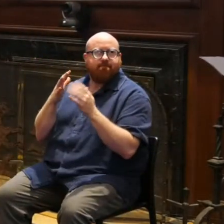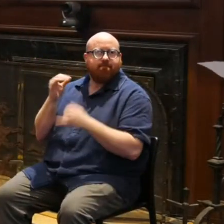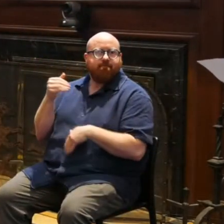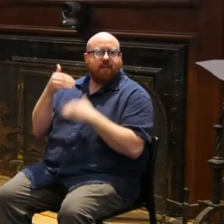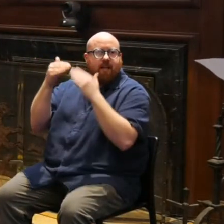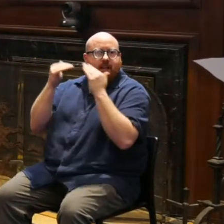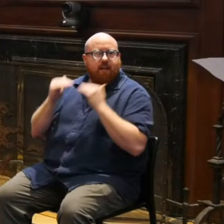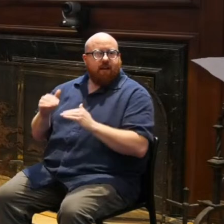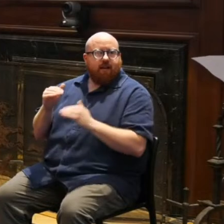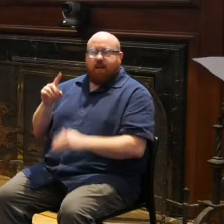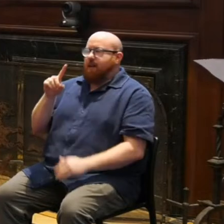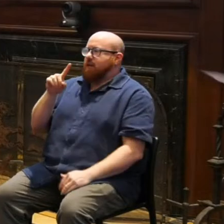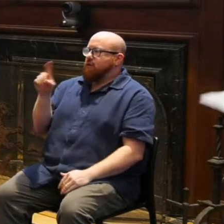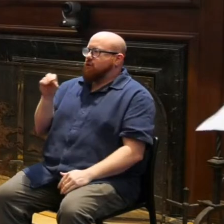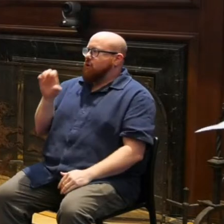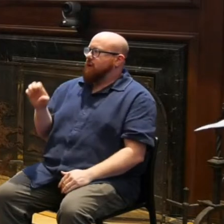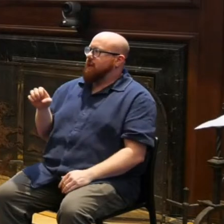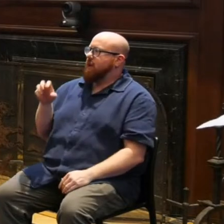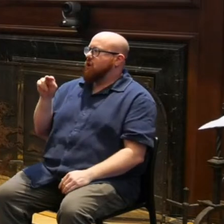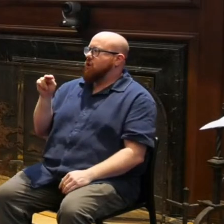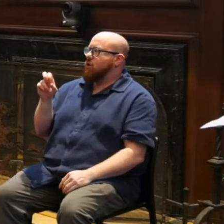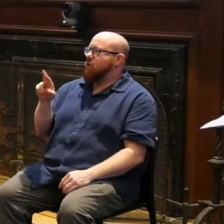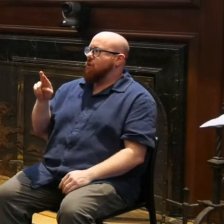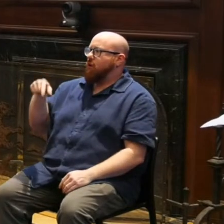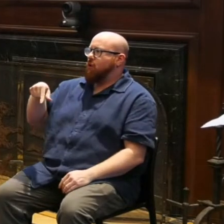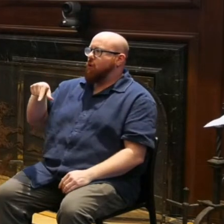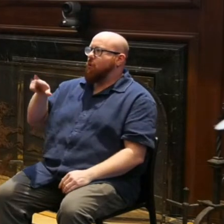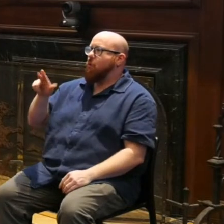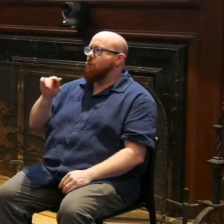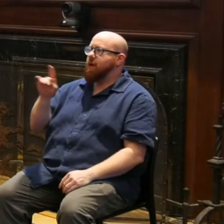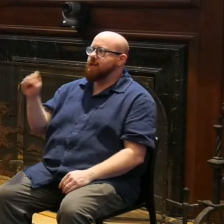Next up, Zoe Nordquist.